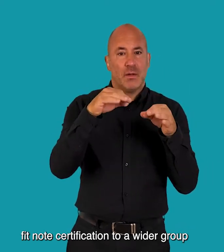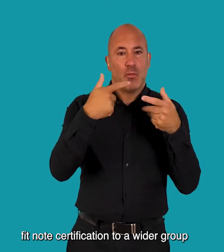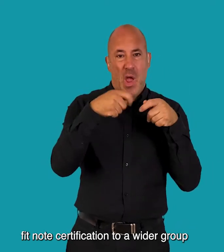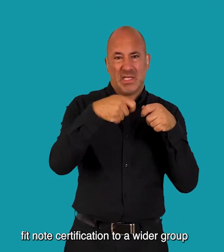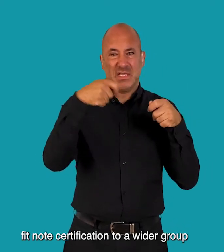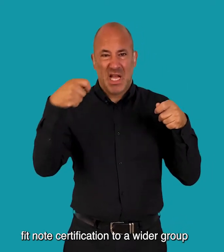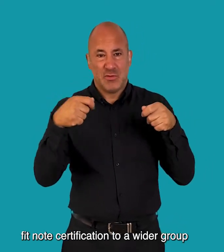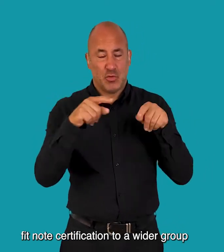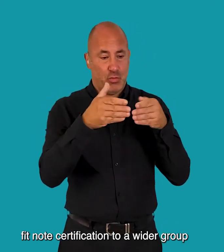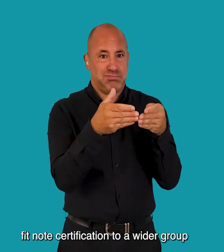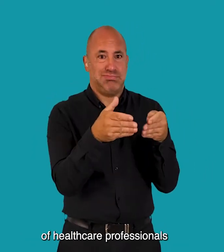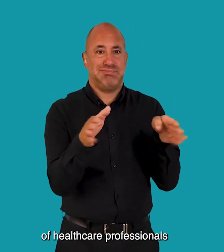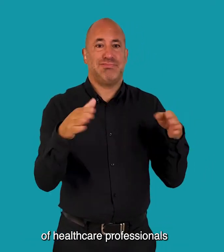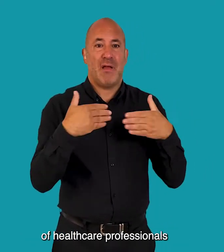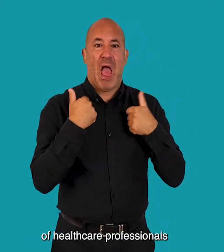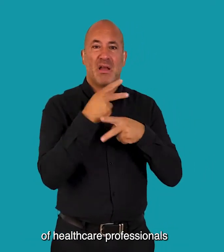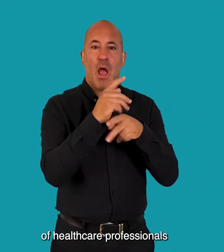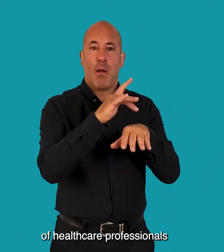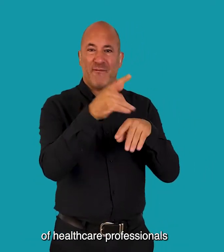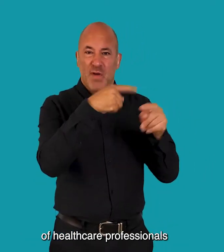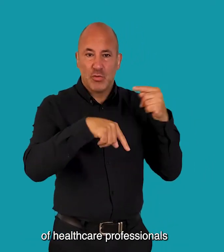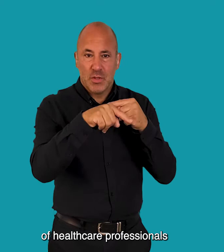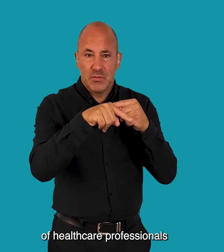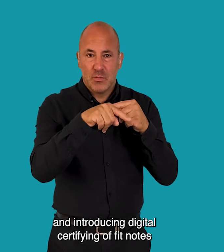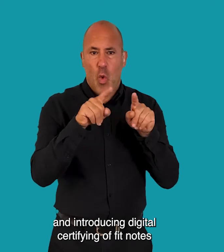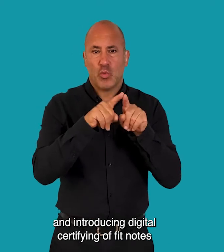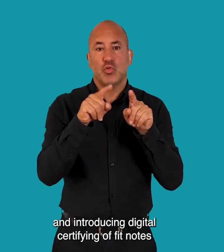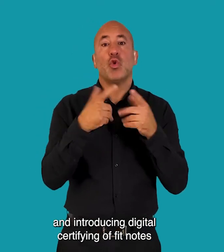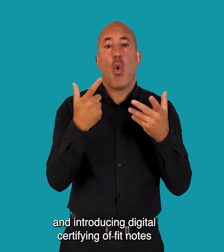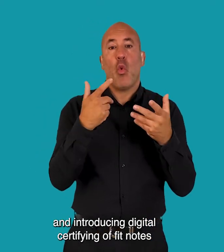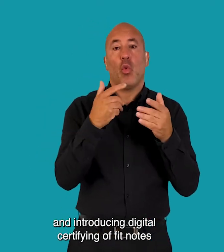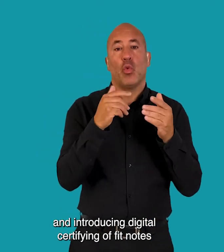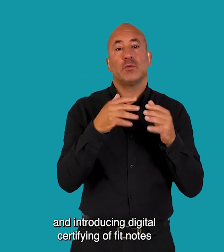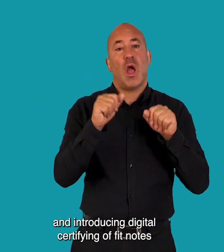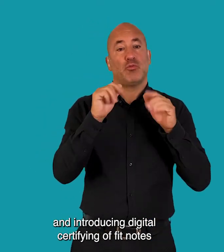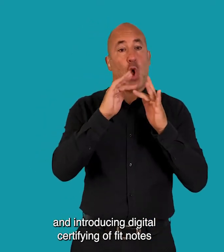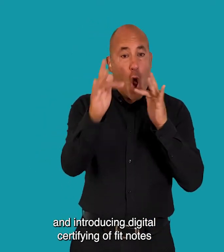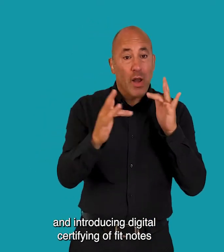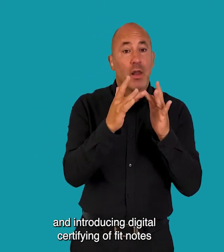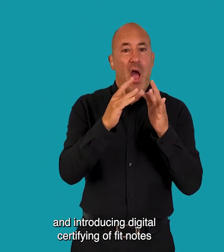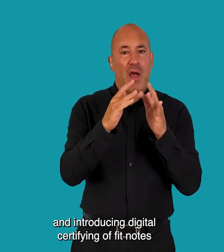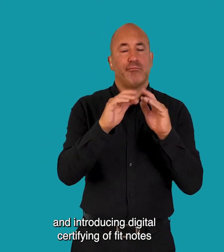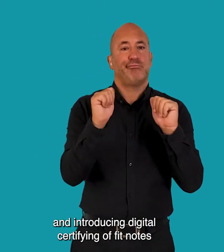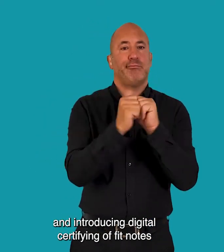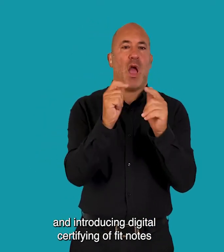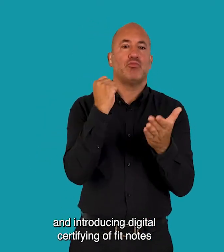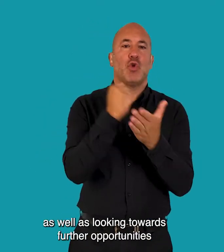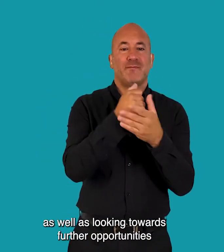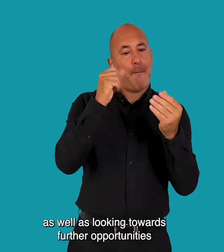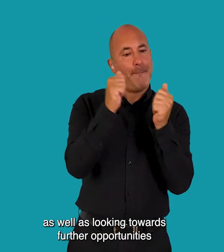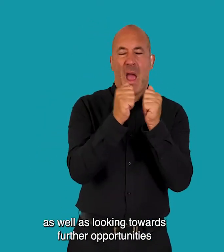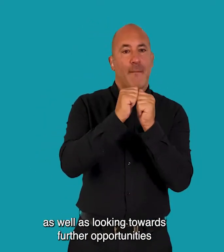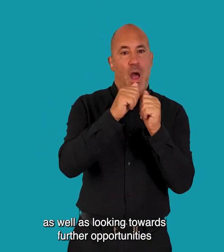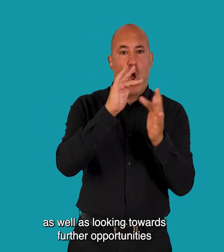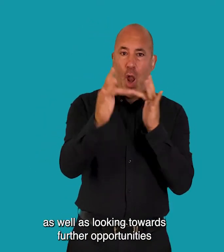to a wider group of healthcare professionals and introducing digital certifying of FitNotes, as well as looking towards